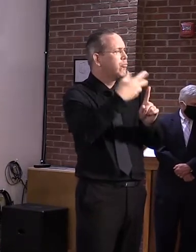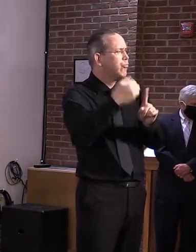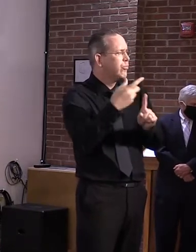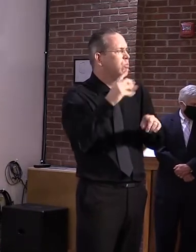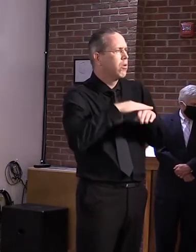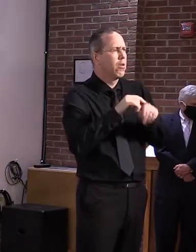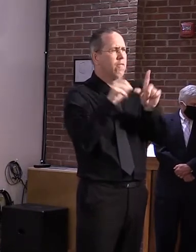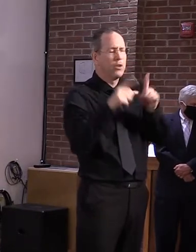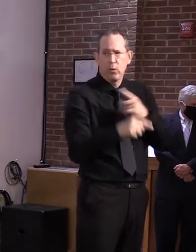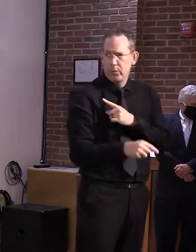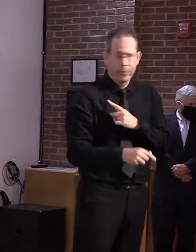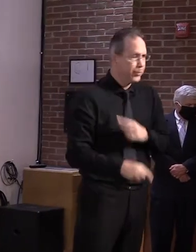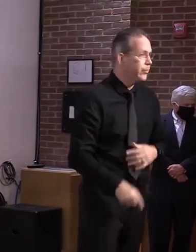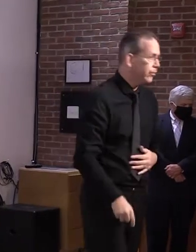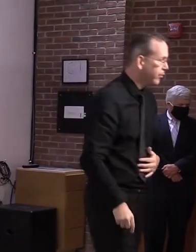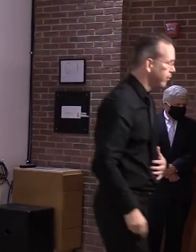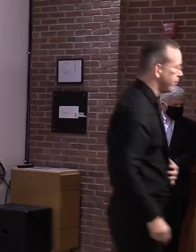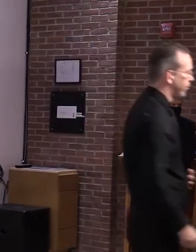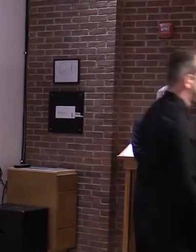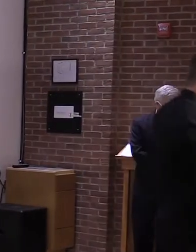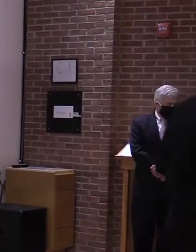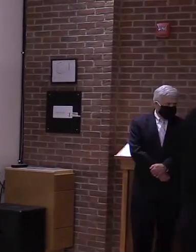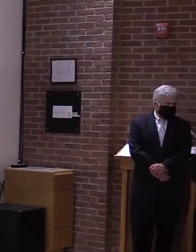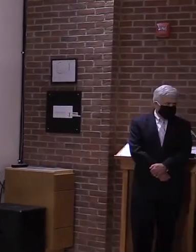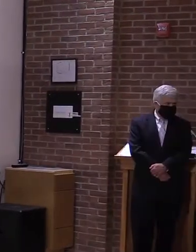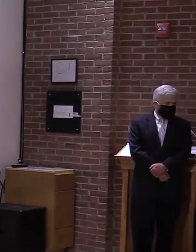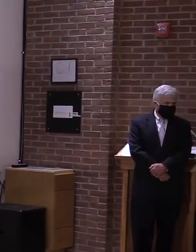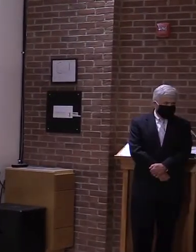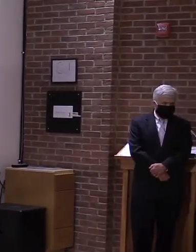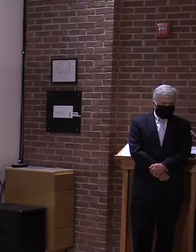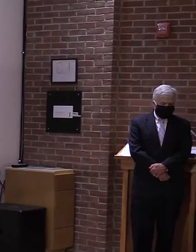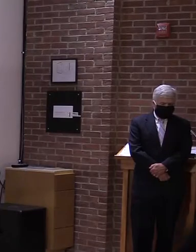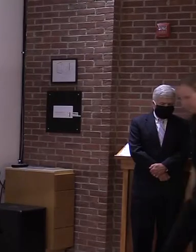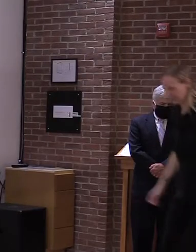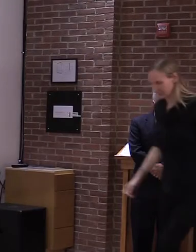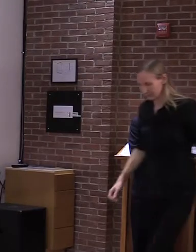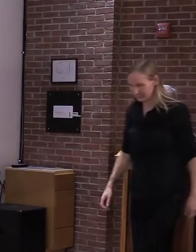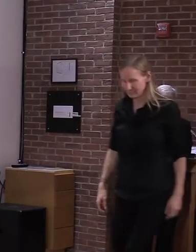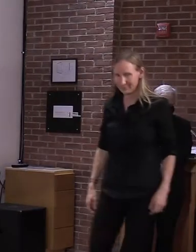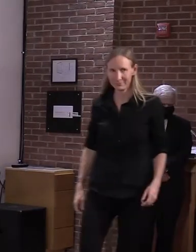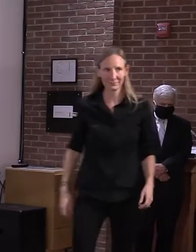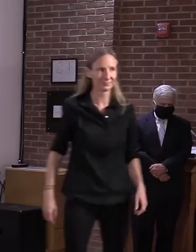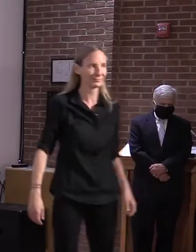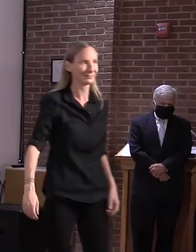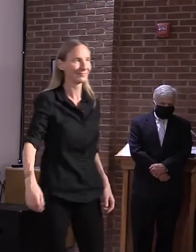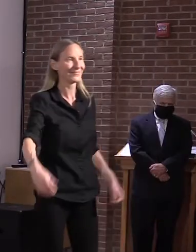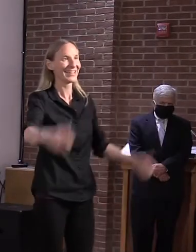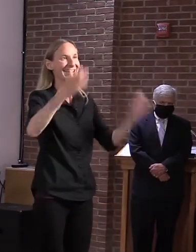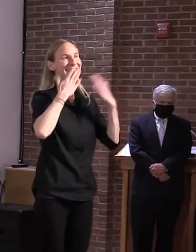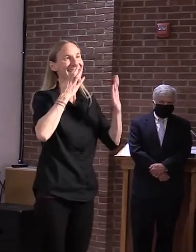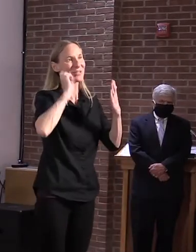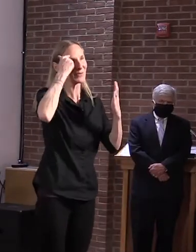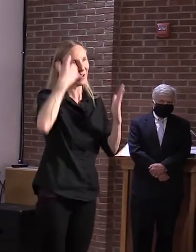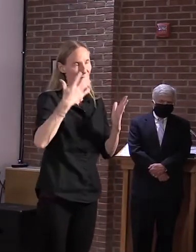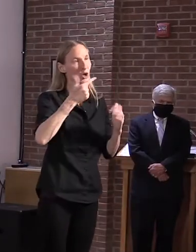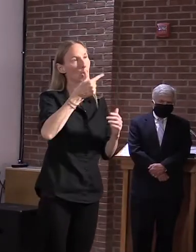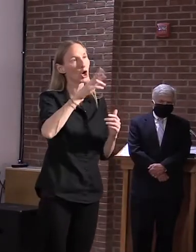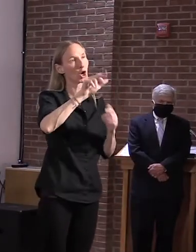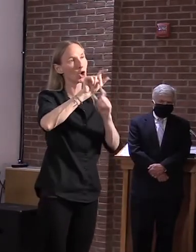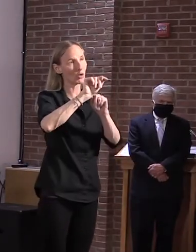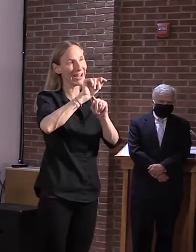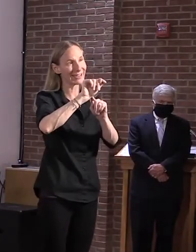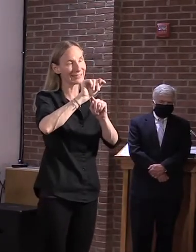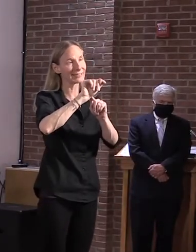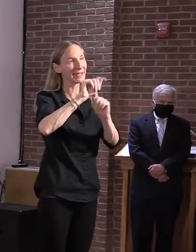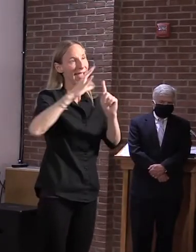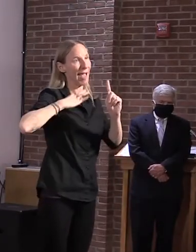Thank you, Governor. Good morning. We're pleased to announce that the ACCD and tax grant application portals